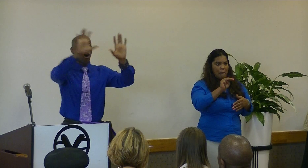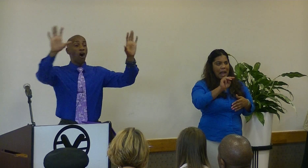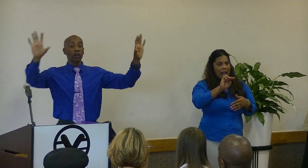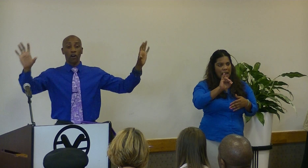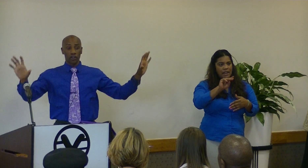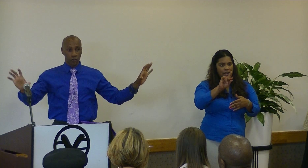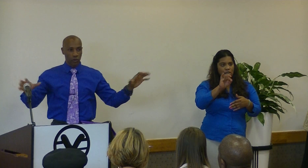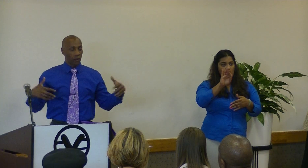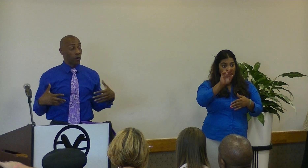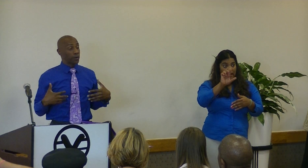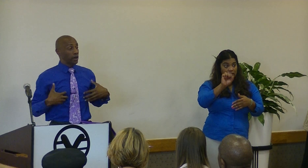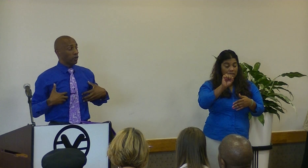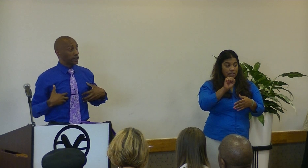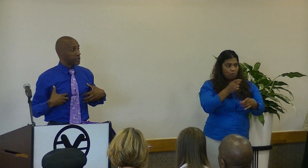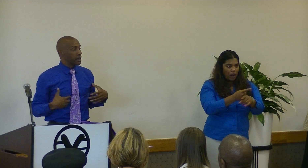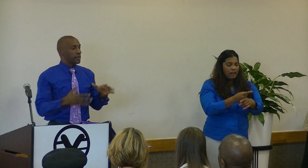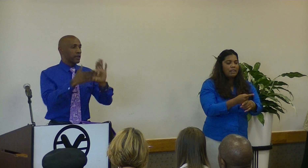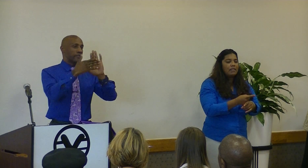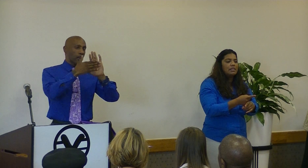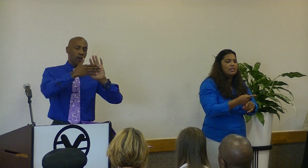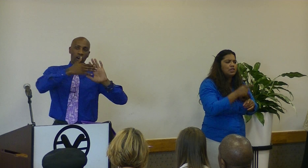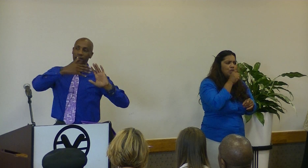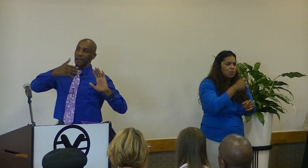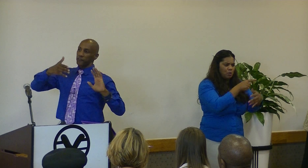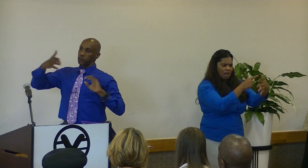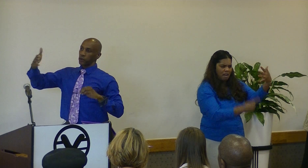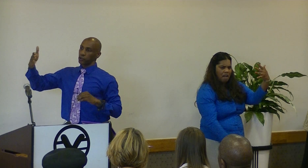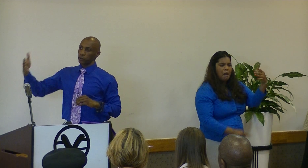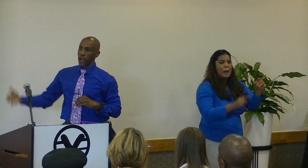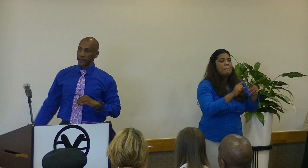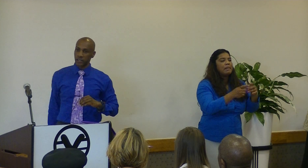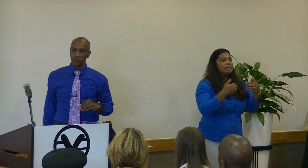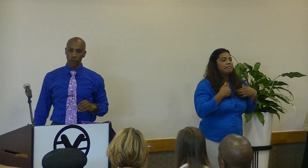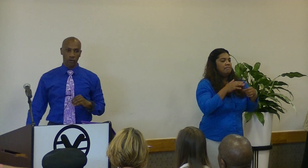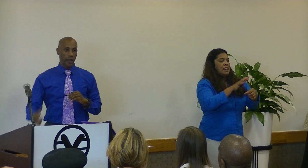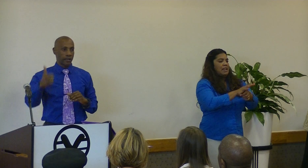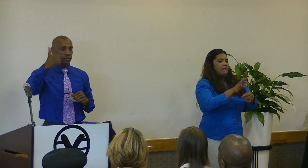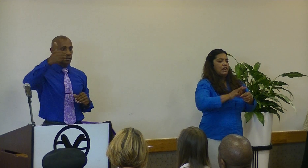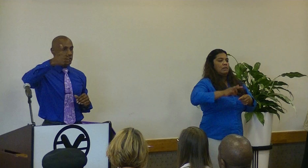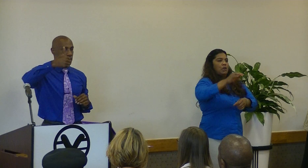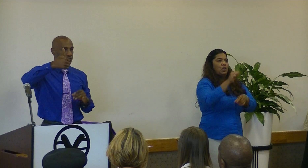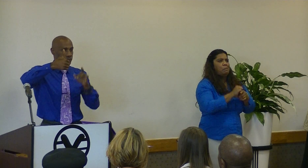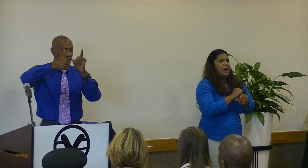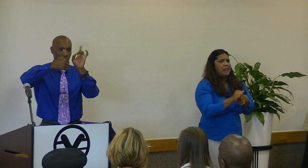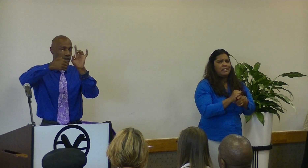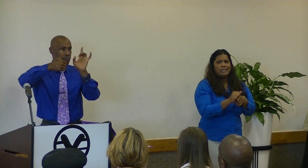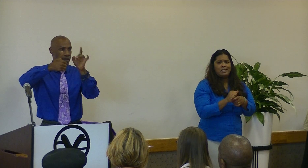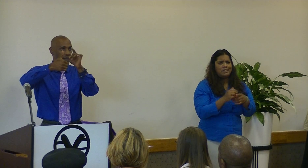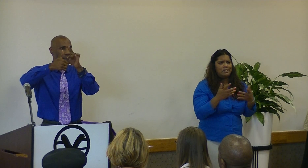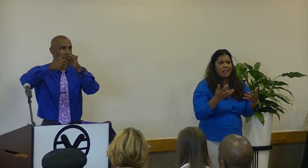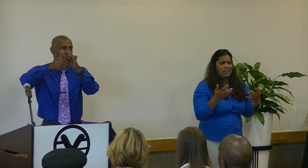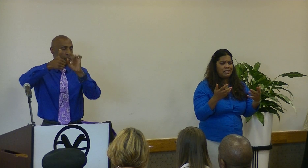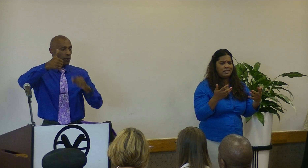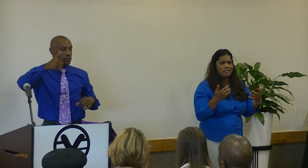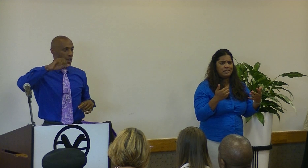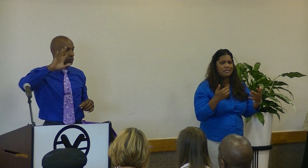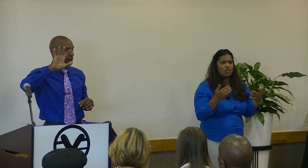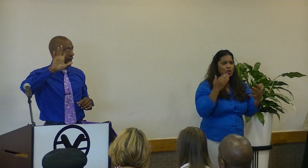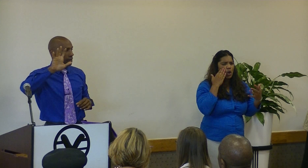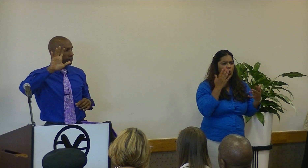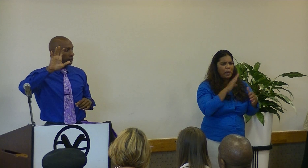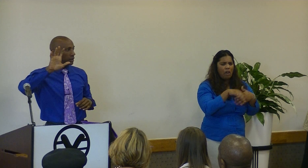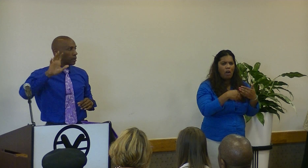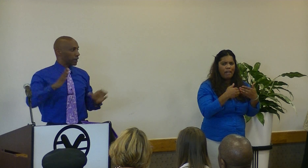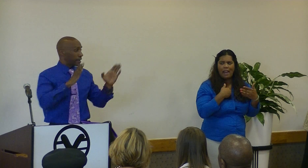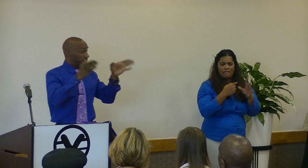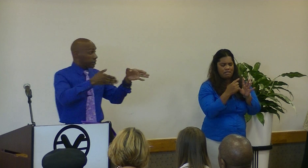Great, and all are true, and what we know is that there are enough spiritual practice for as many fingerprints as